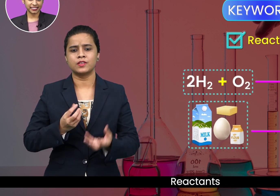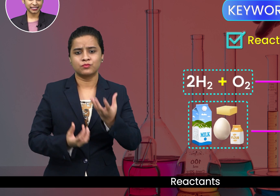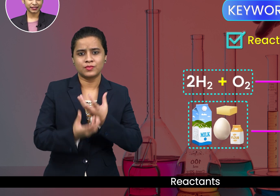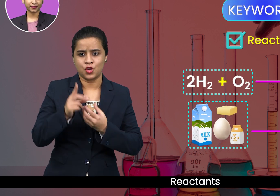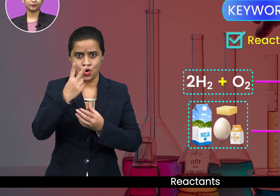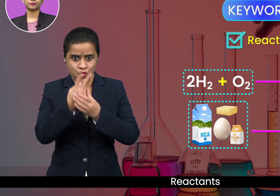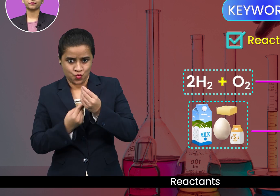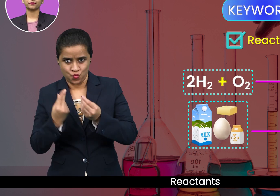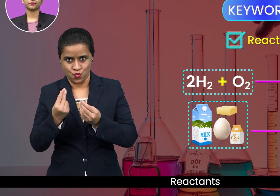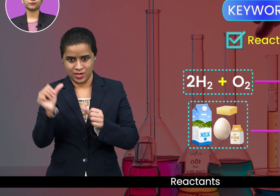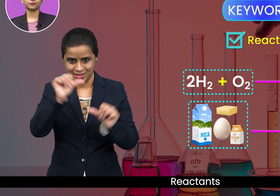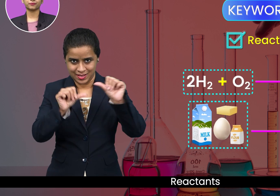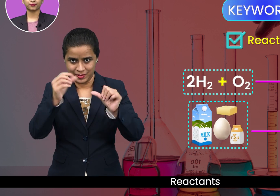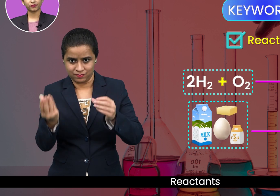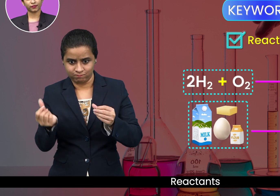Reactants,